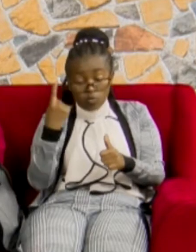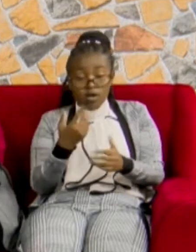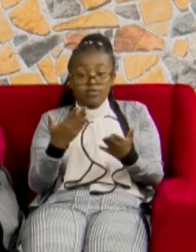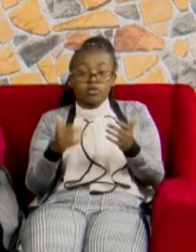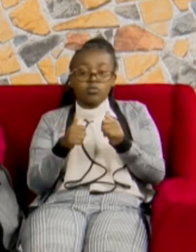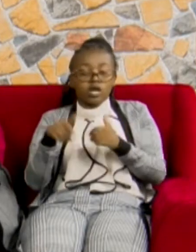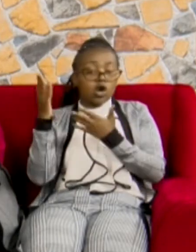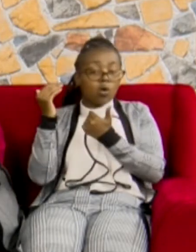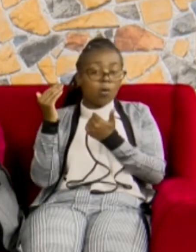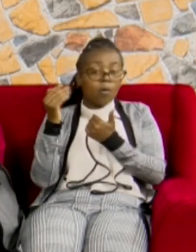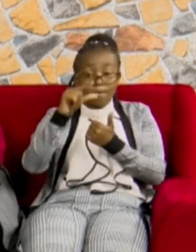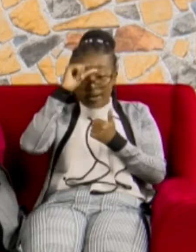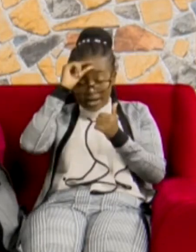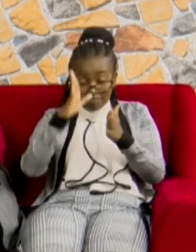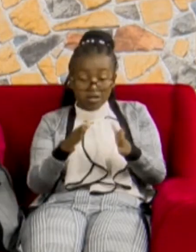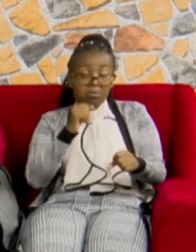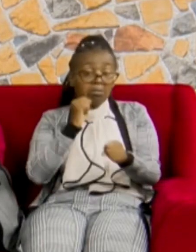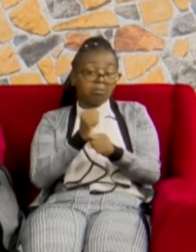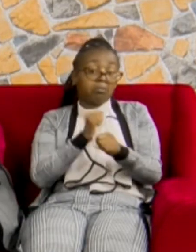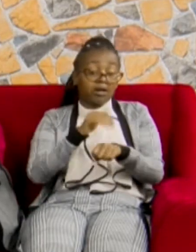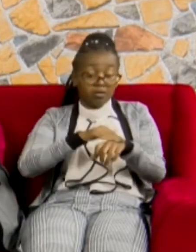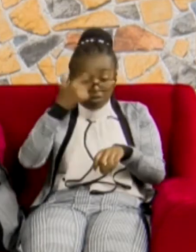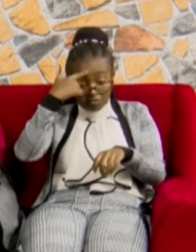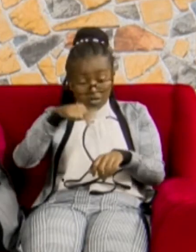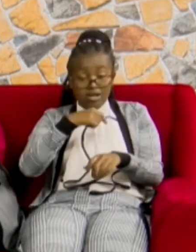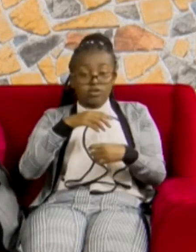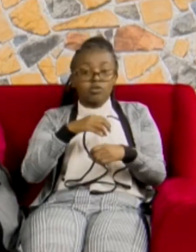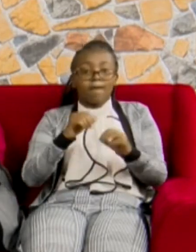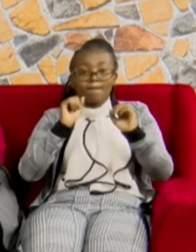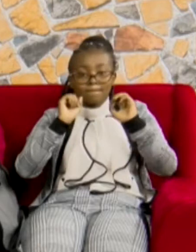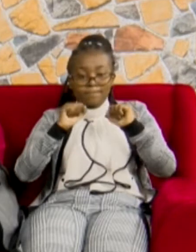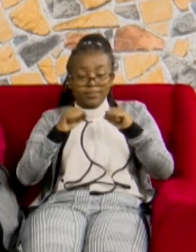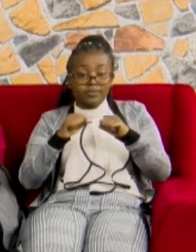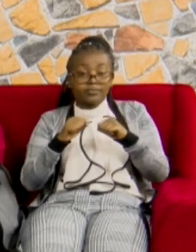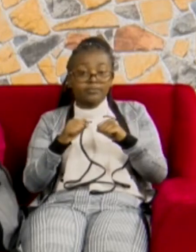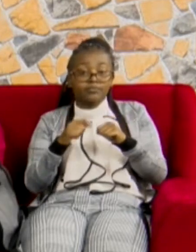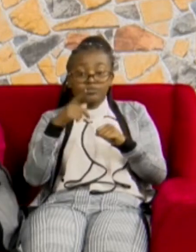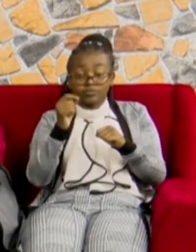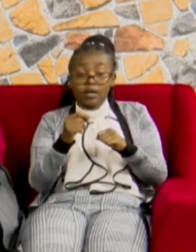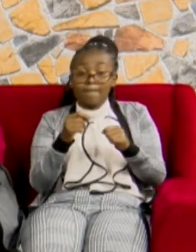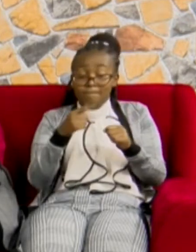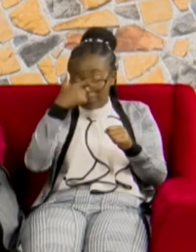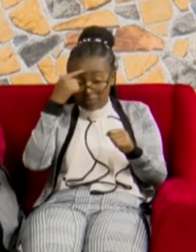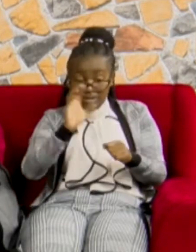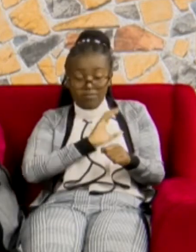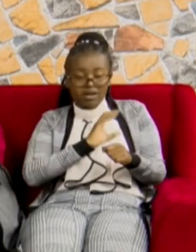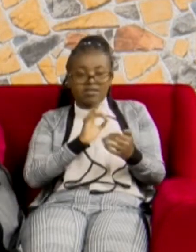we hope our dear government will be working on for us to be able to get there, because she clearly stated in Canada that is government funded, and that's why they're